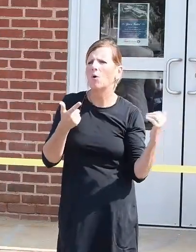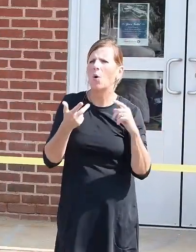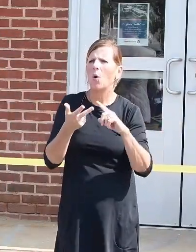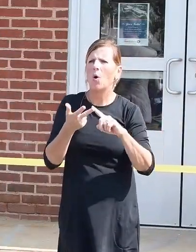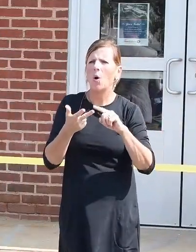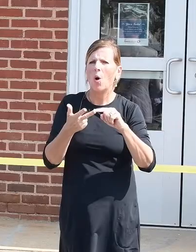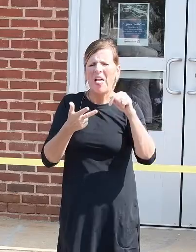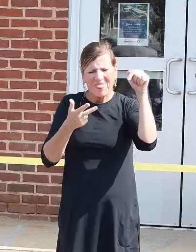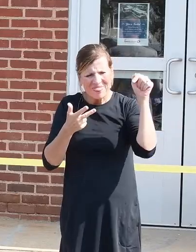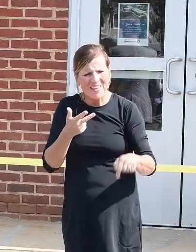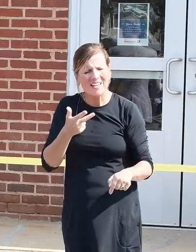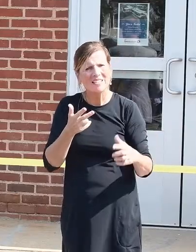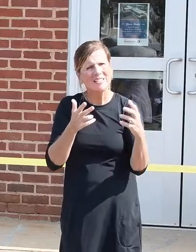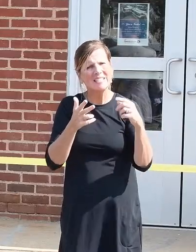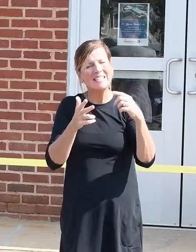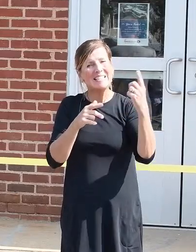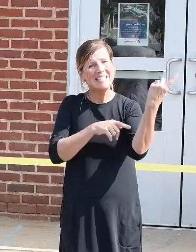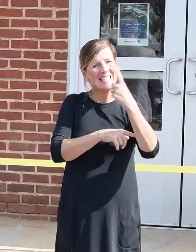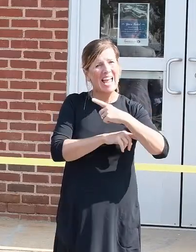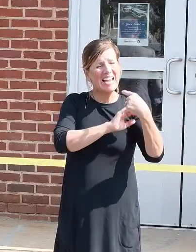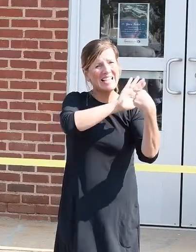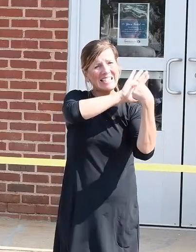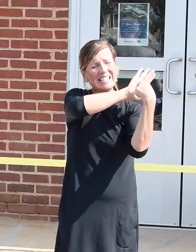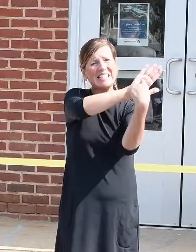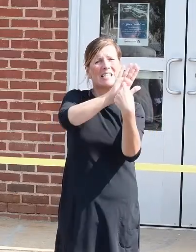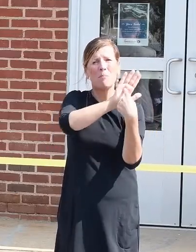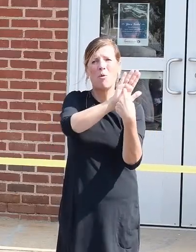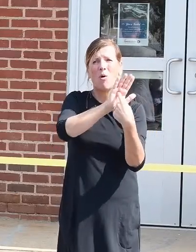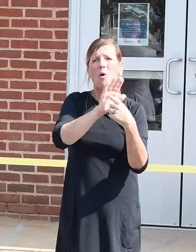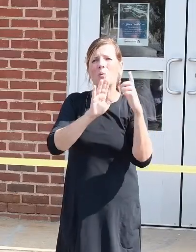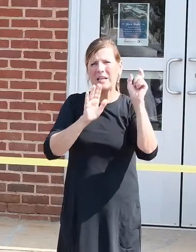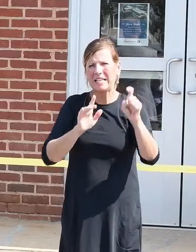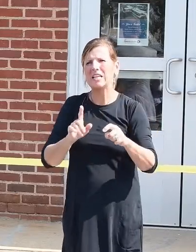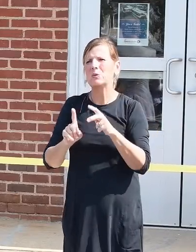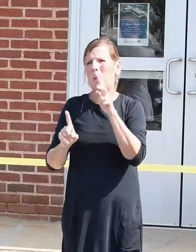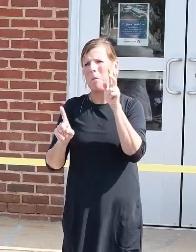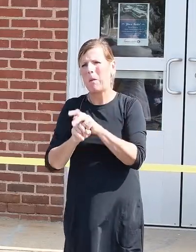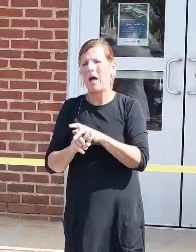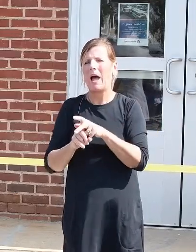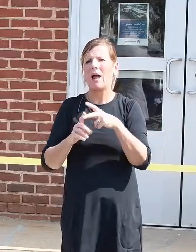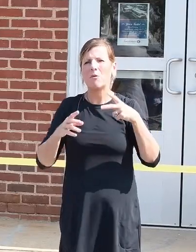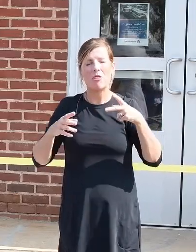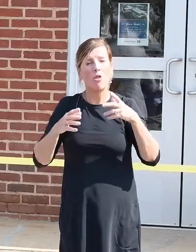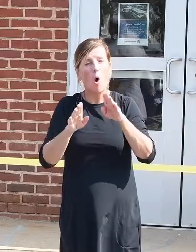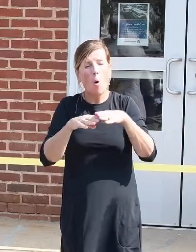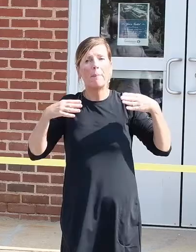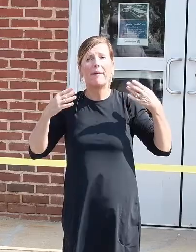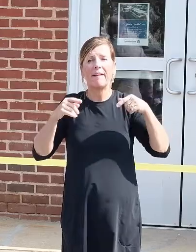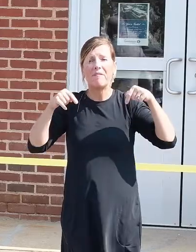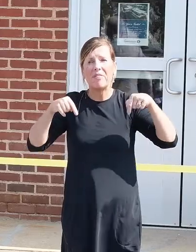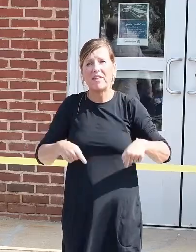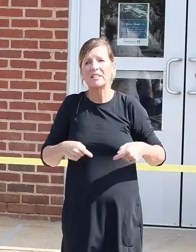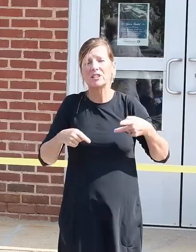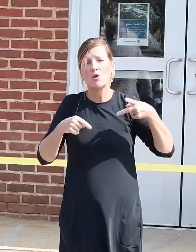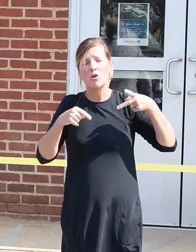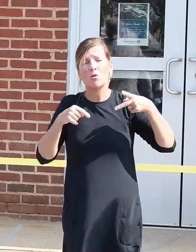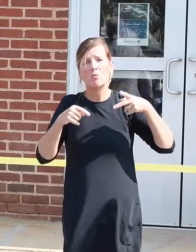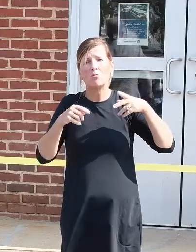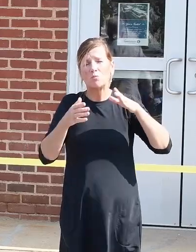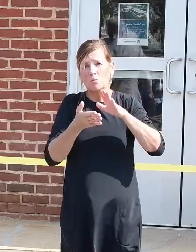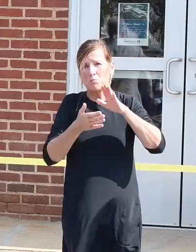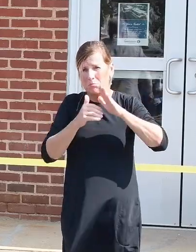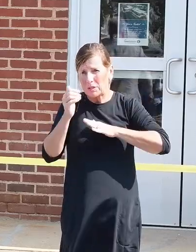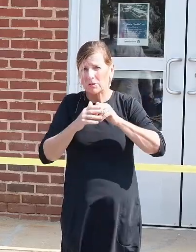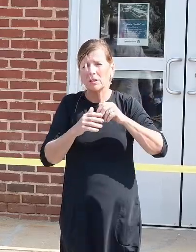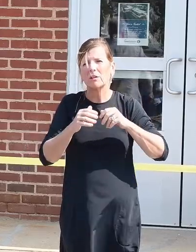use this symbolic day in front of this groundbreaking moment in terms of a ribbon cutting to remind ourselves that we